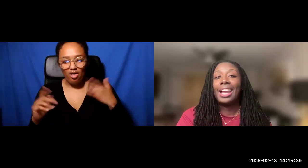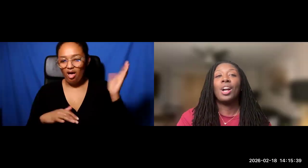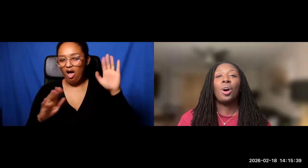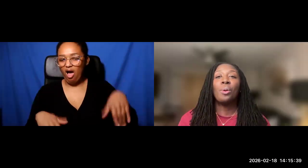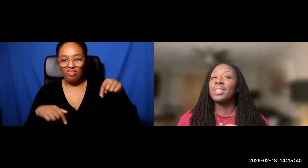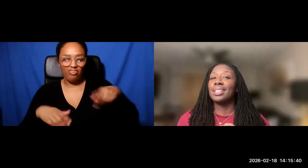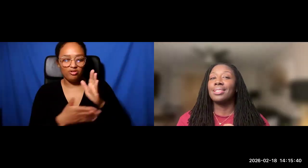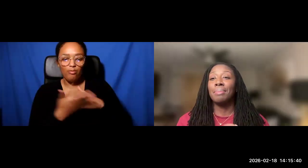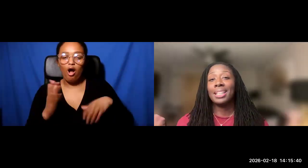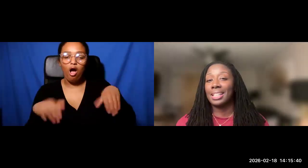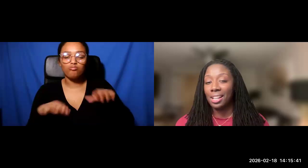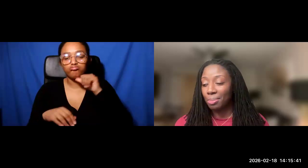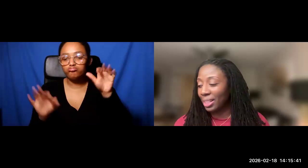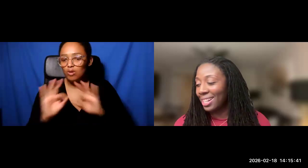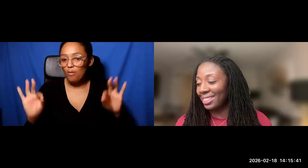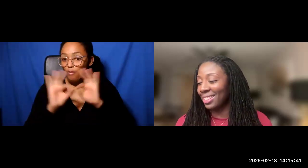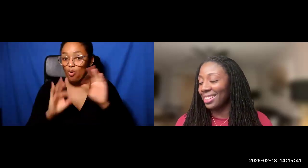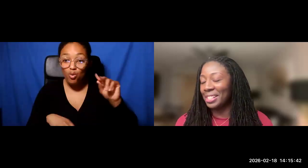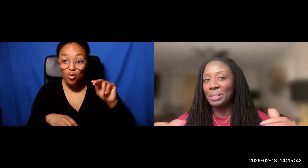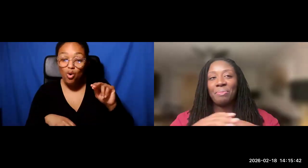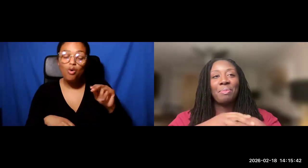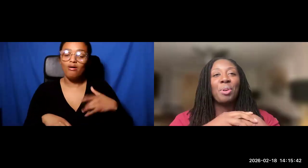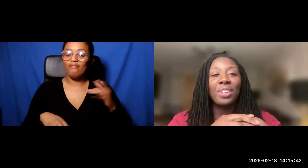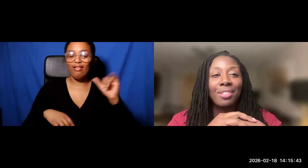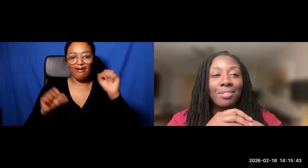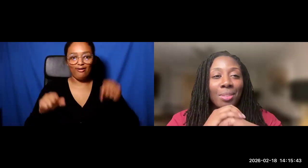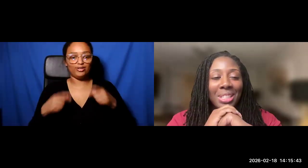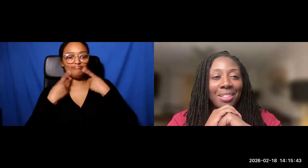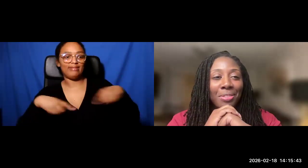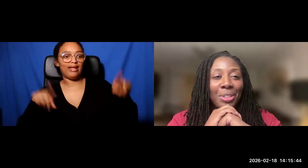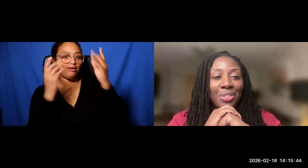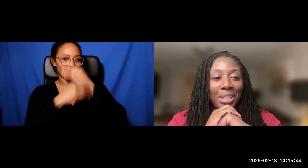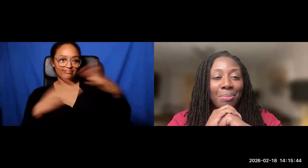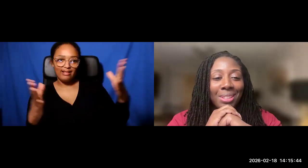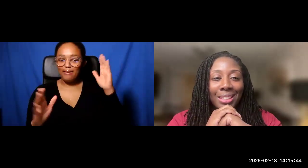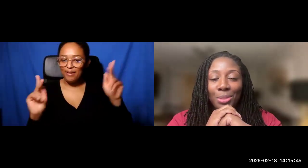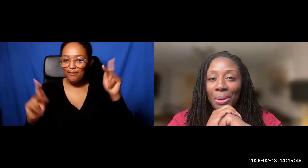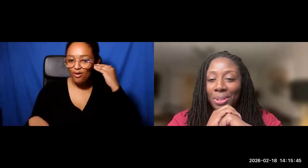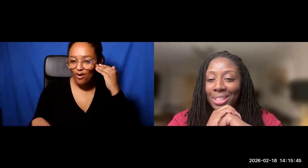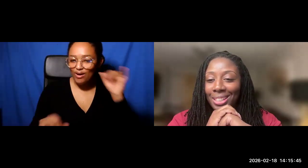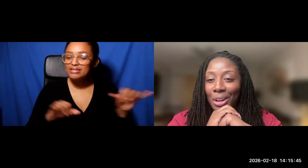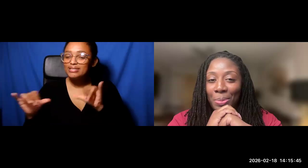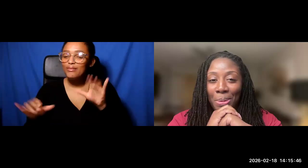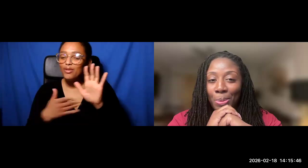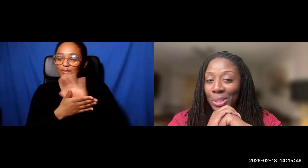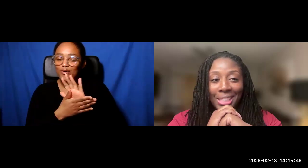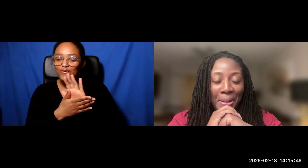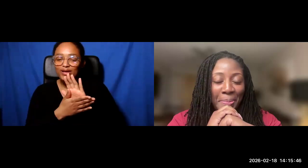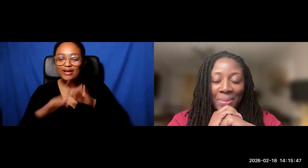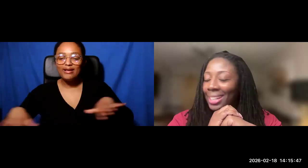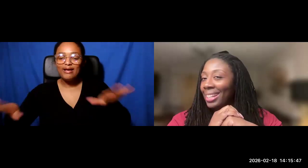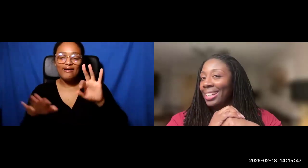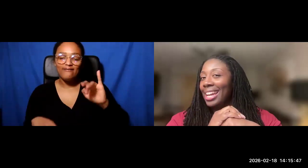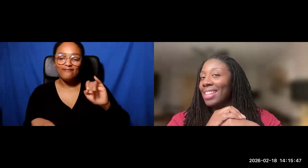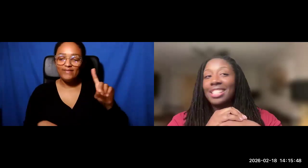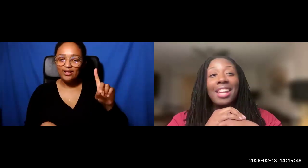owner and hope to just make an announcement, kind of like the movie, what is it, Field of Dreams? They just want to build it and hope that people will just